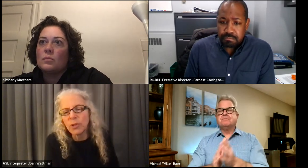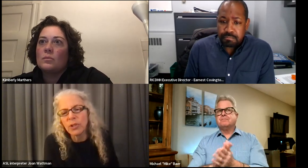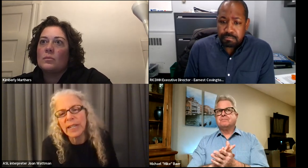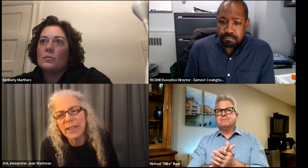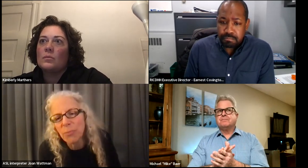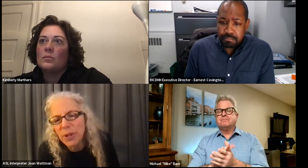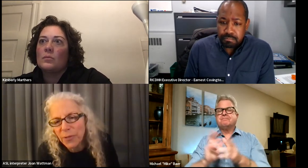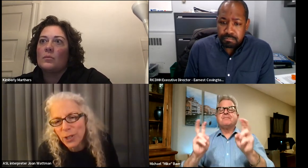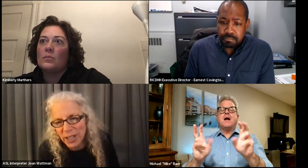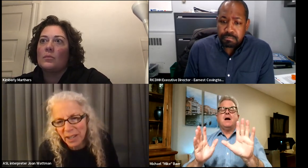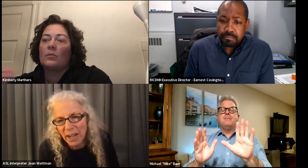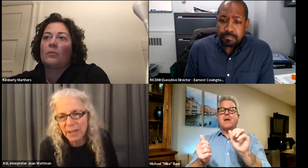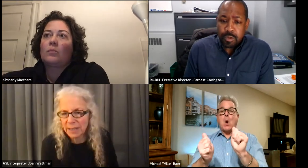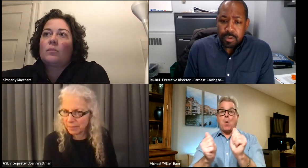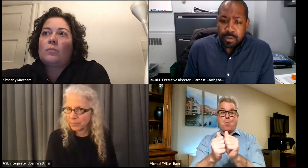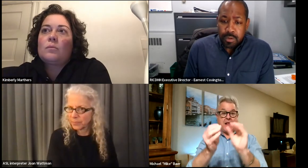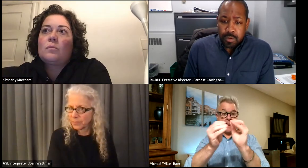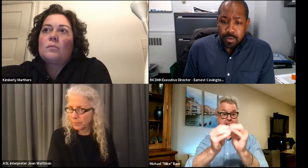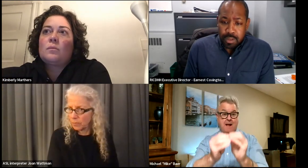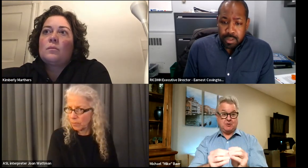So I'm going to give the brief version.